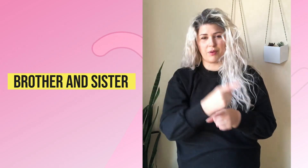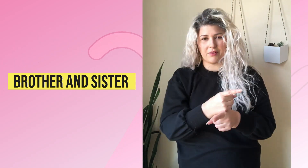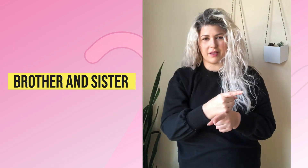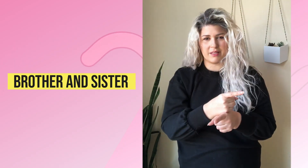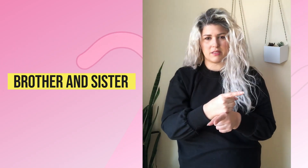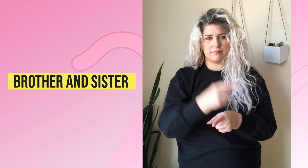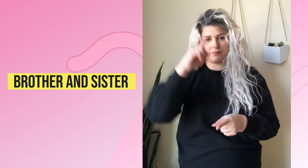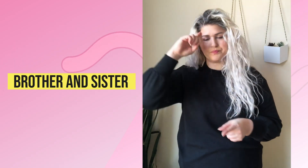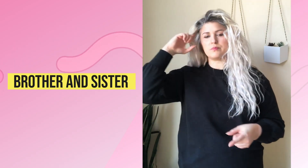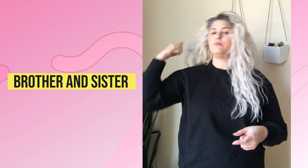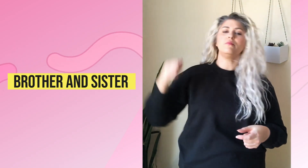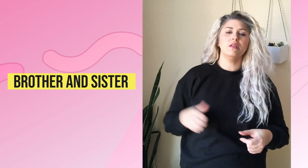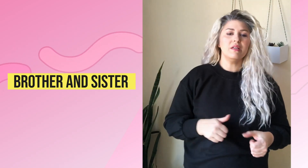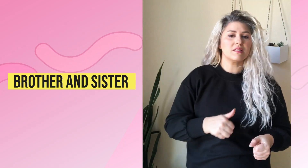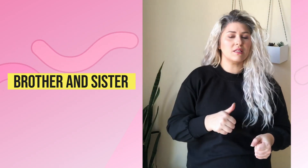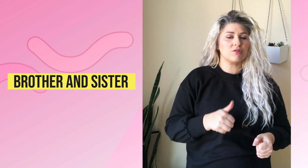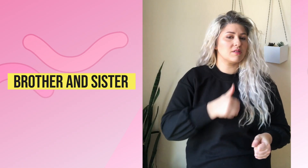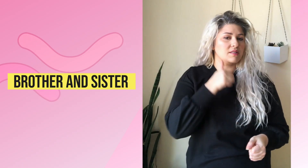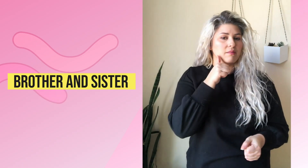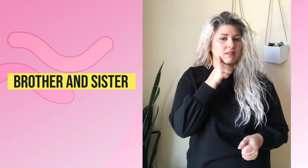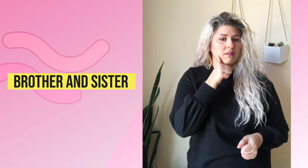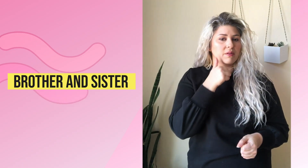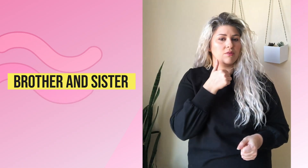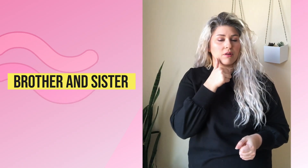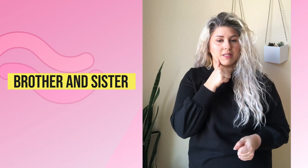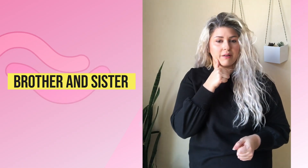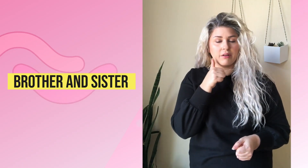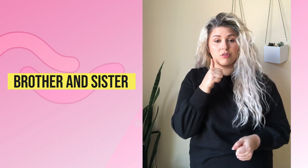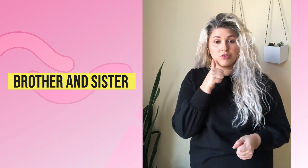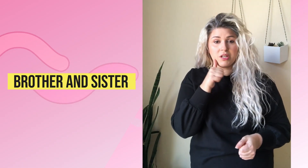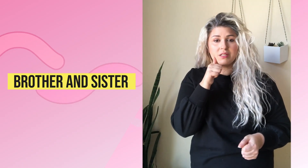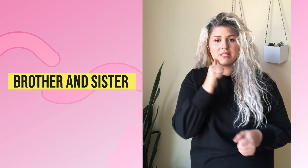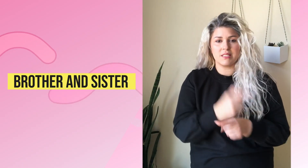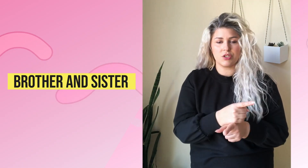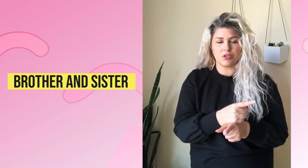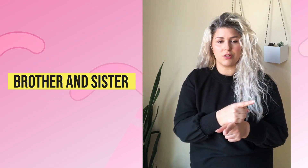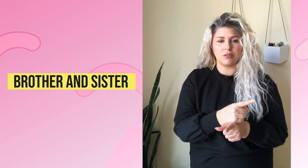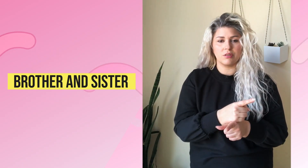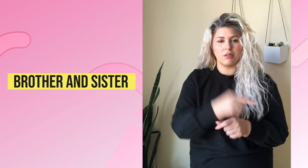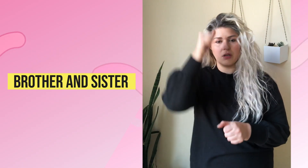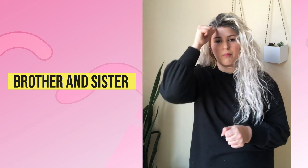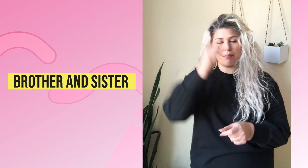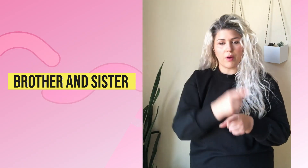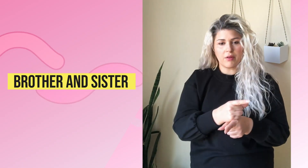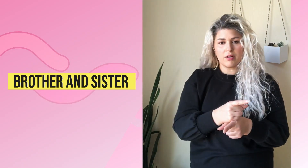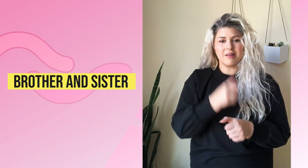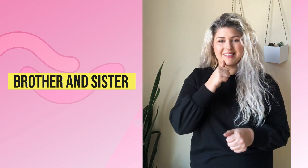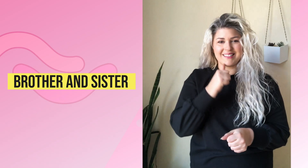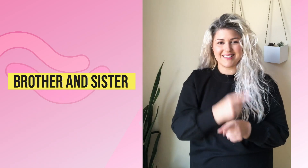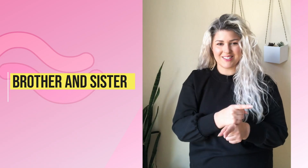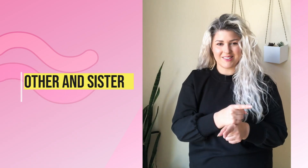into brother like this. Sister is the same thing, but you are down here at your chin. Sister.